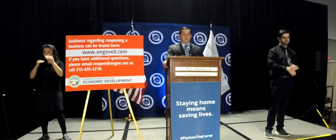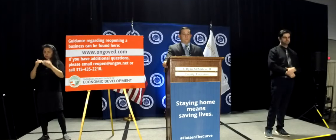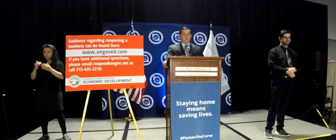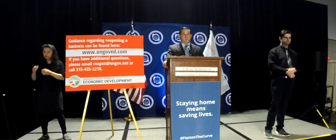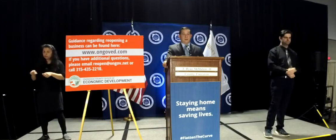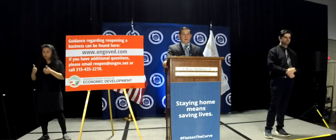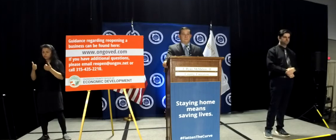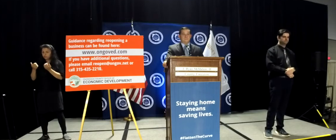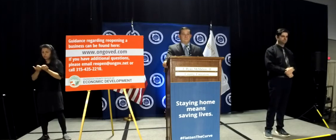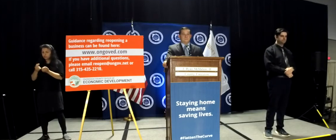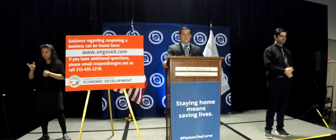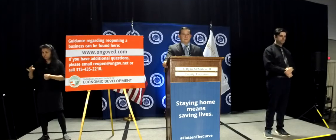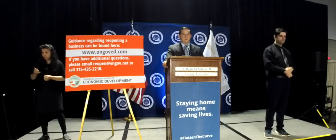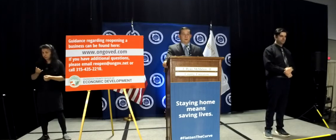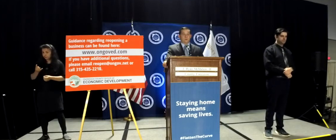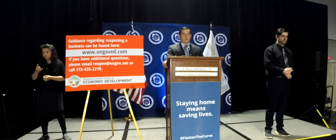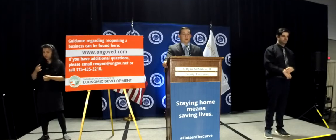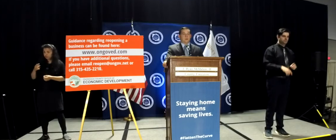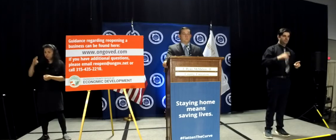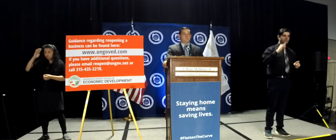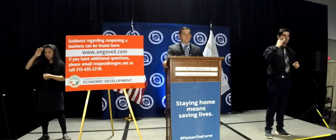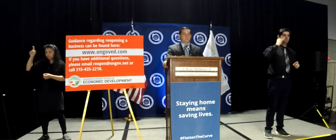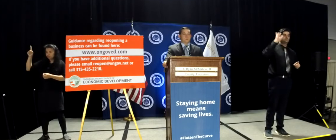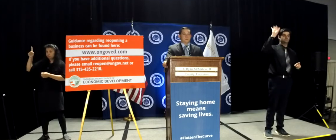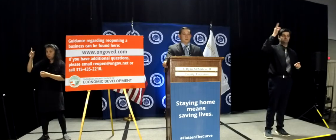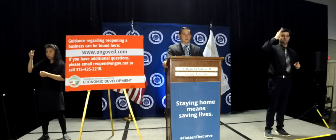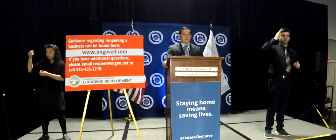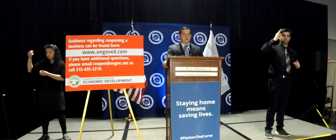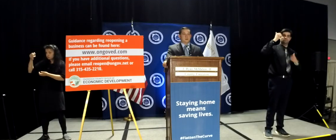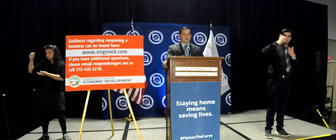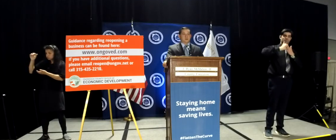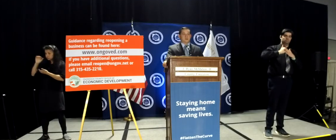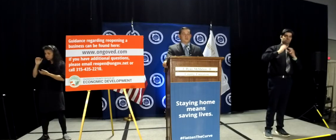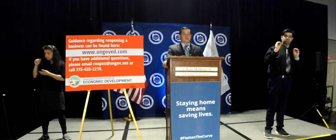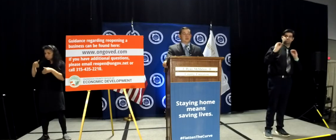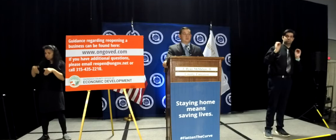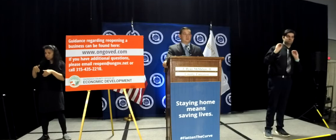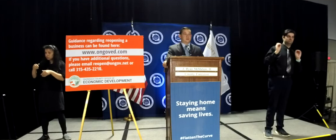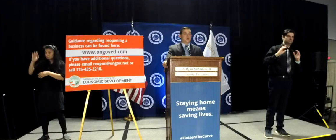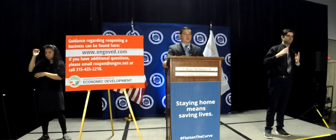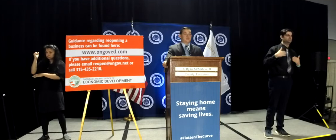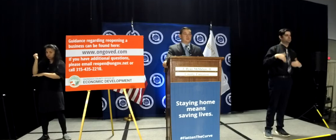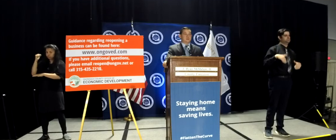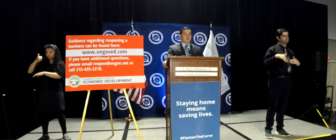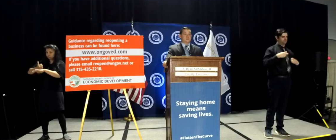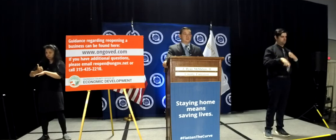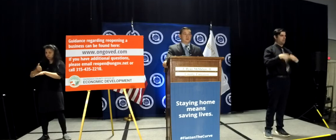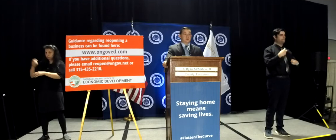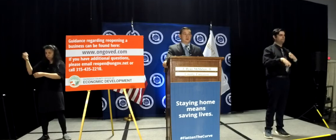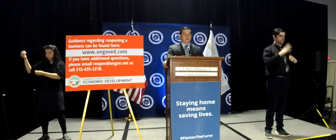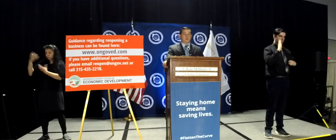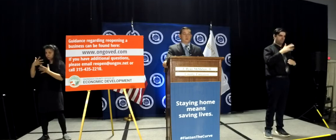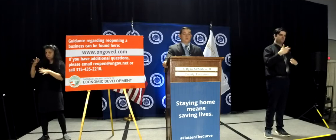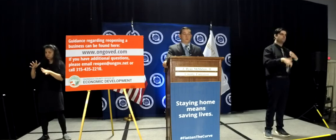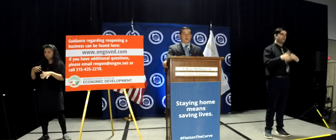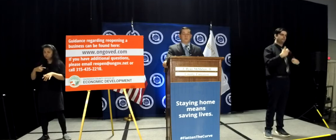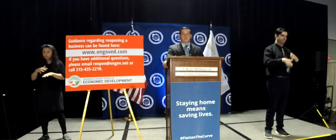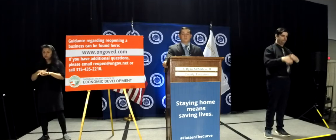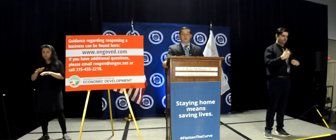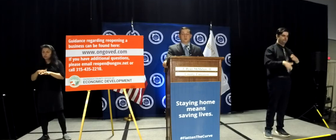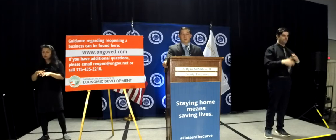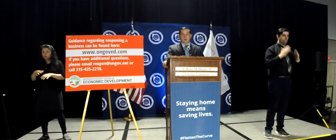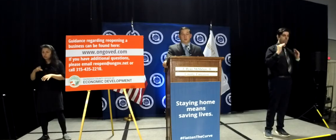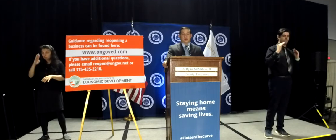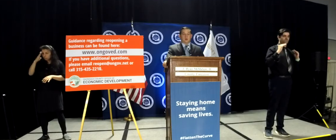federal help, we're going to have a real problem. And certainly if the state then cuts us, we're going to have a real